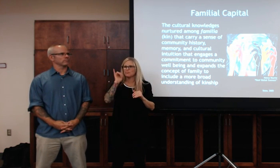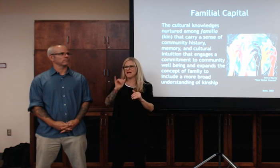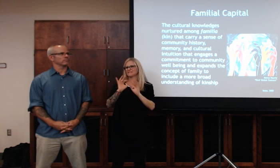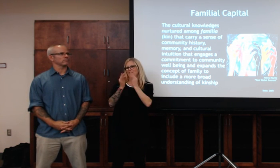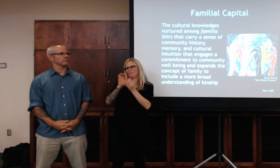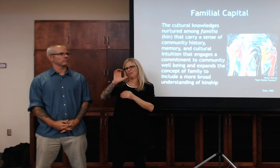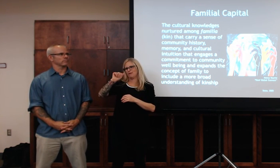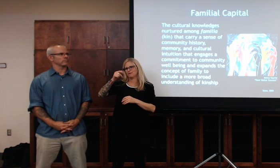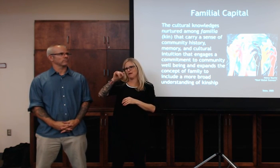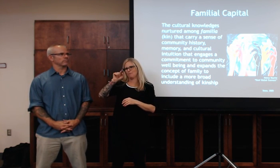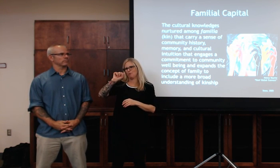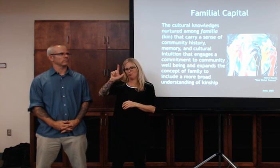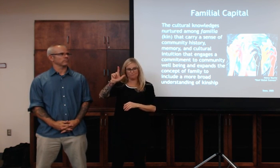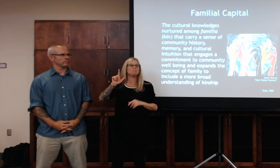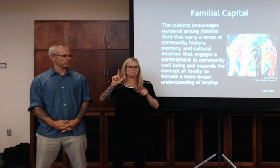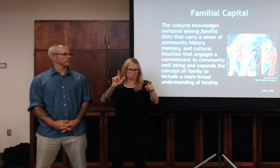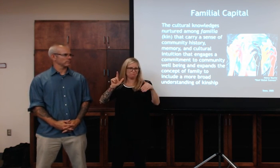And that's that familial capital.